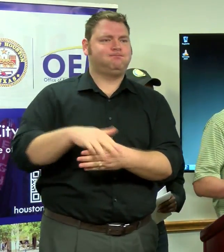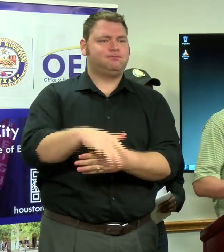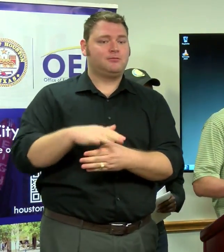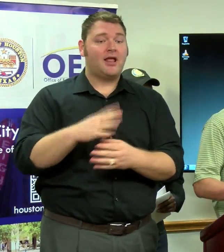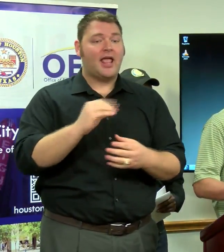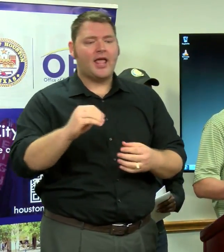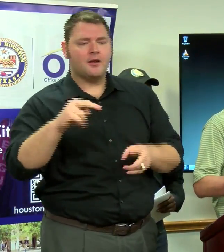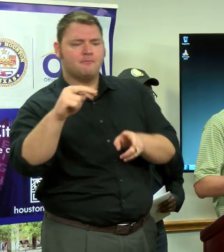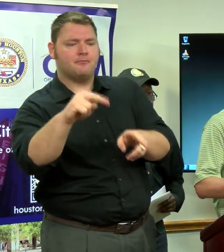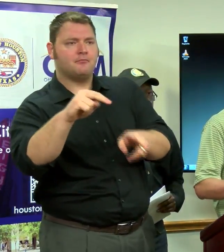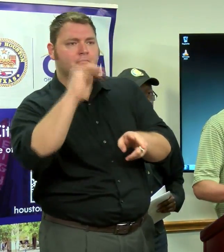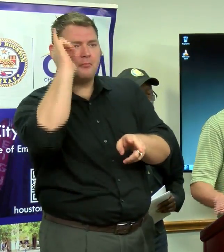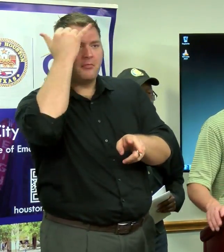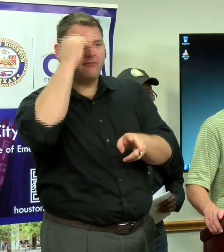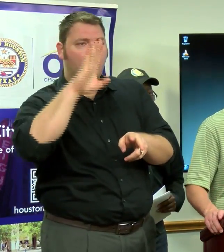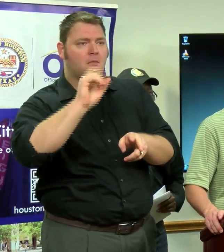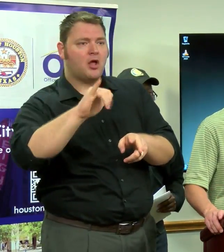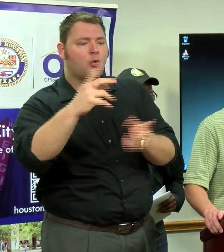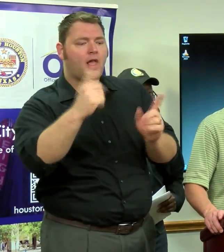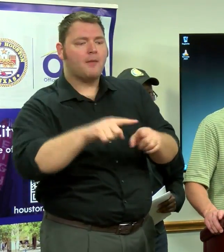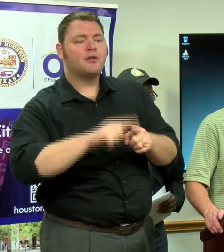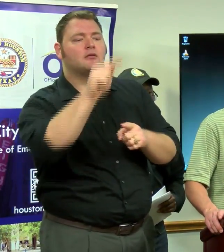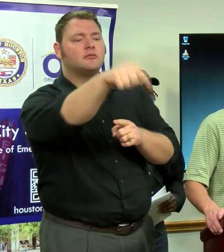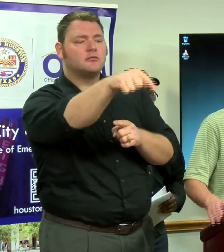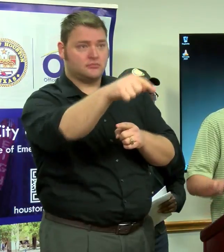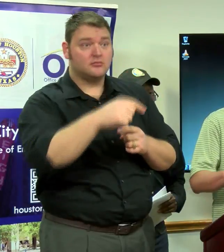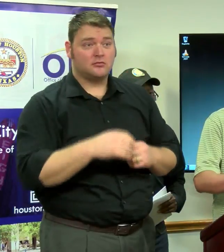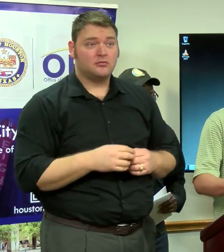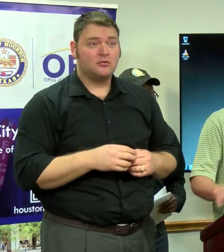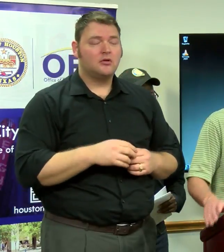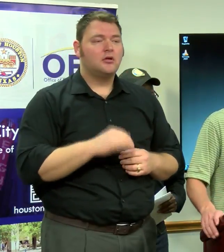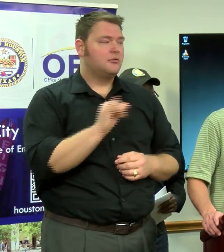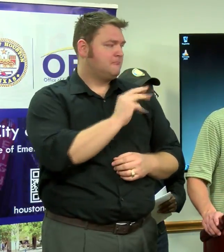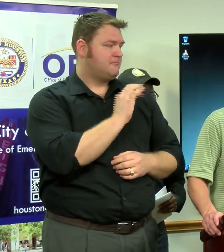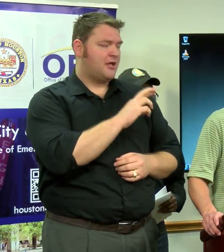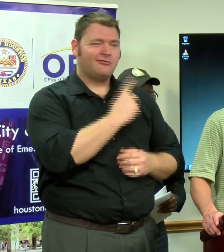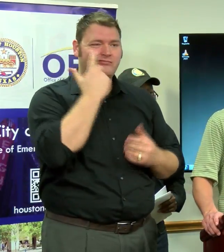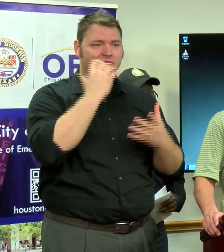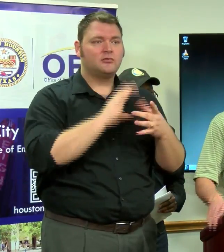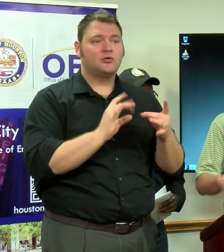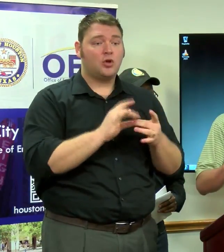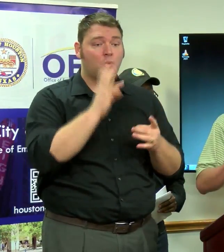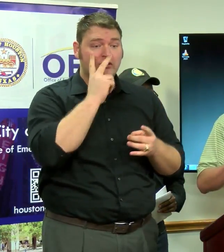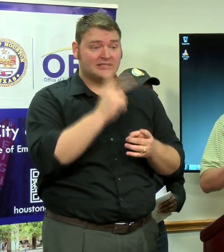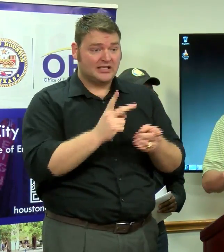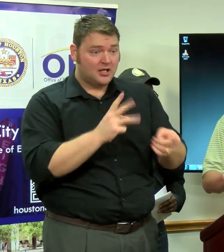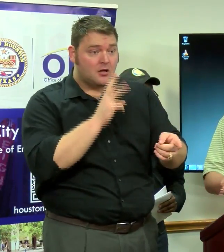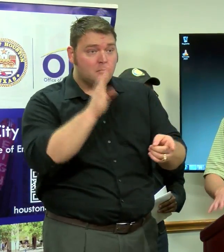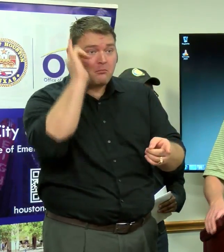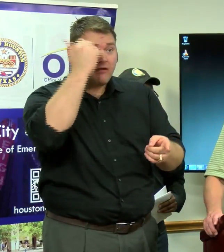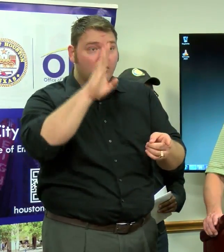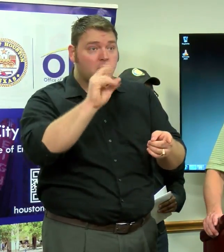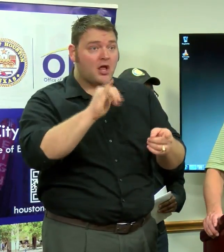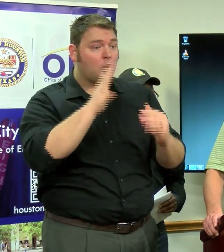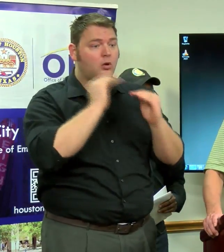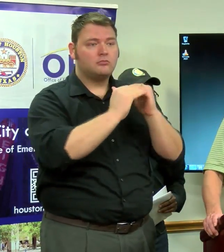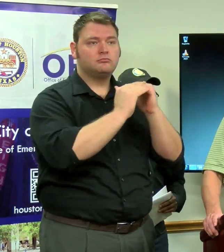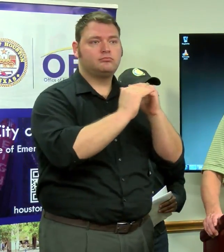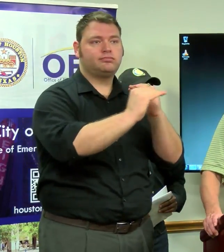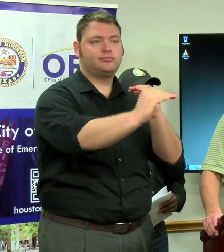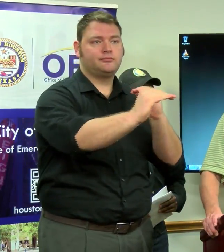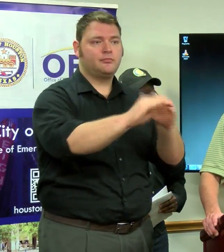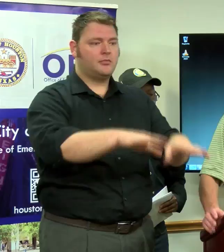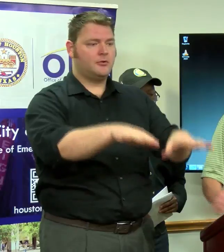try to maintain what's happening there today. So you're not going to see a gradual decrease in Buffalo Bayou. You're actually going to see it at the current level as it